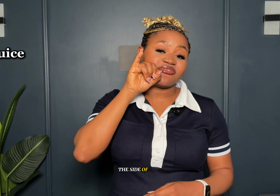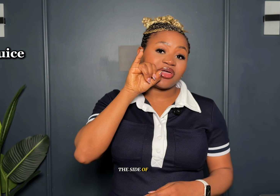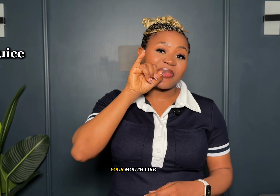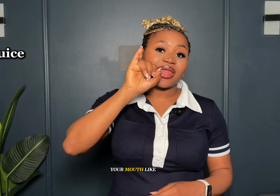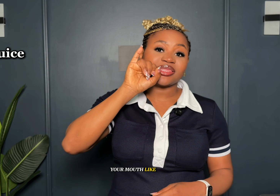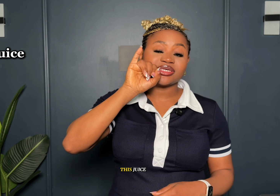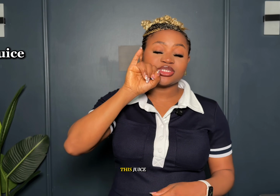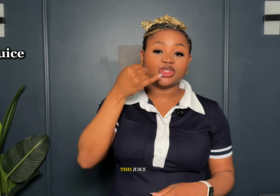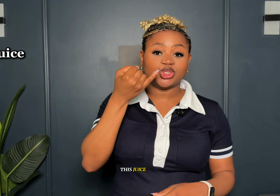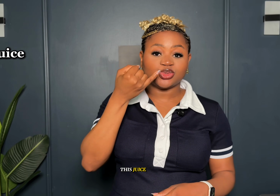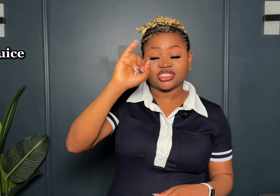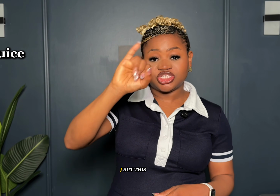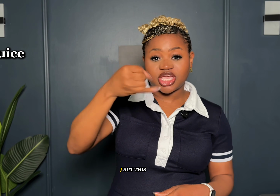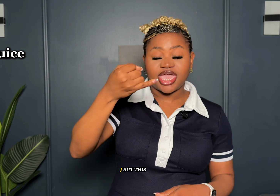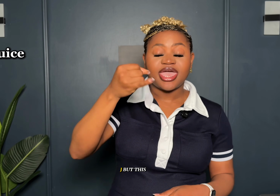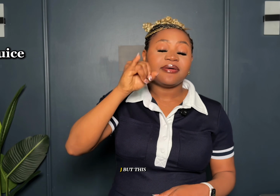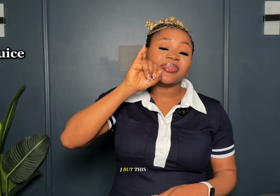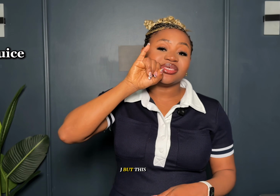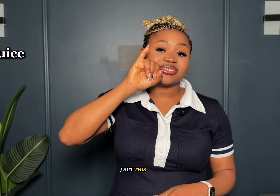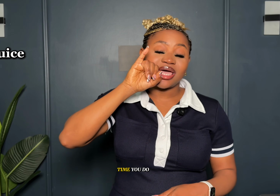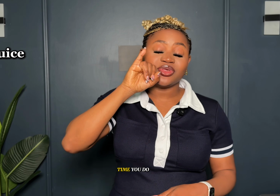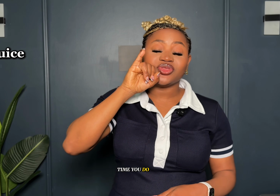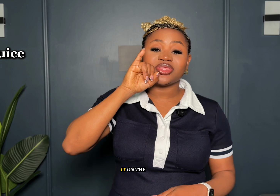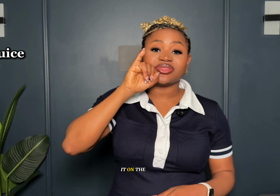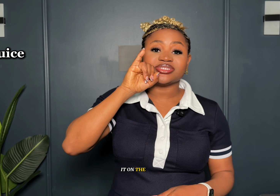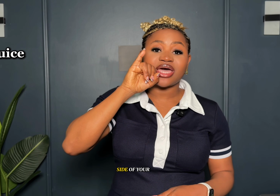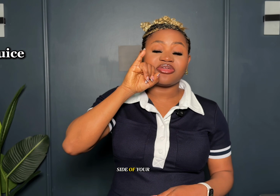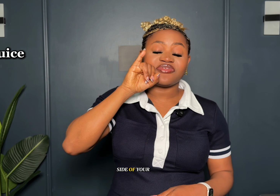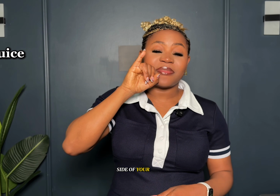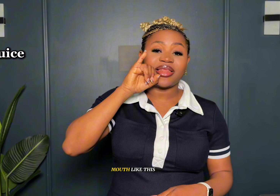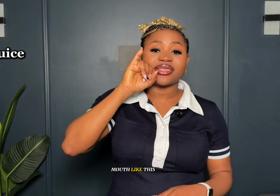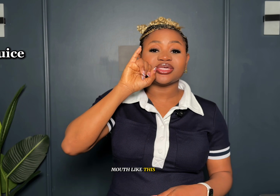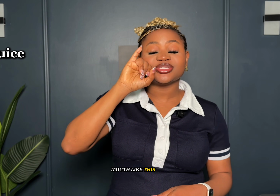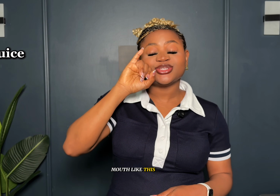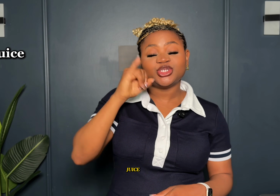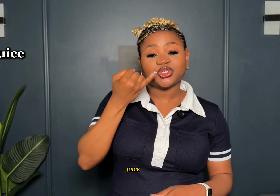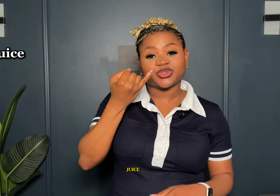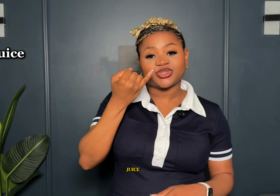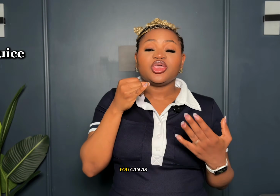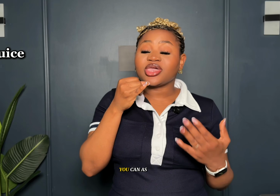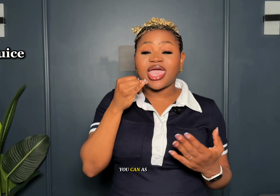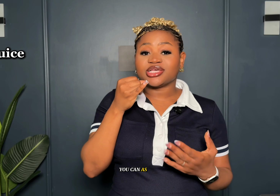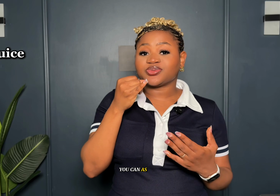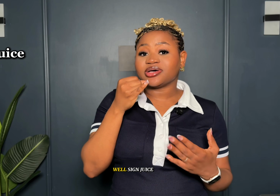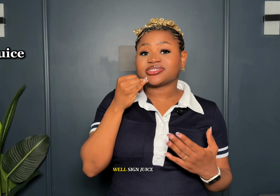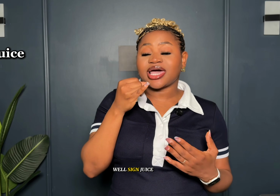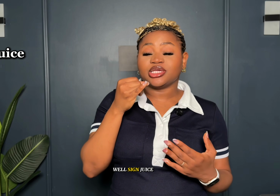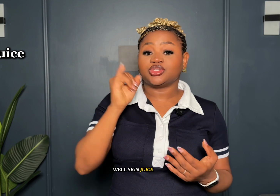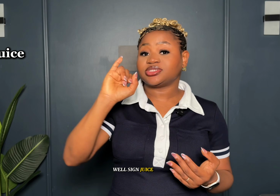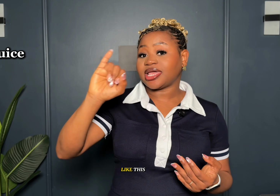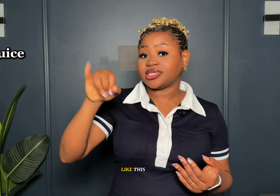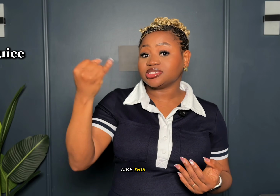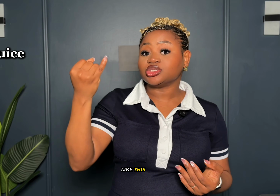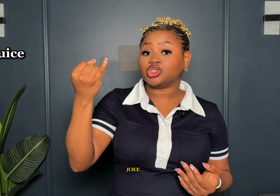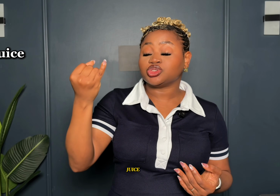your mouth like this, juice, J, but this time you do it on the side of your mouth like this, juice. You can as well sign juice like this, juice,